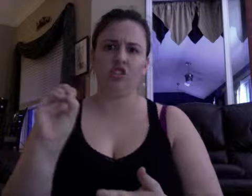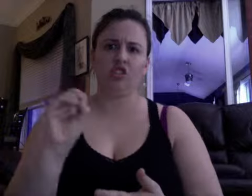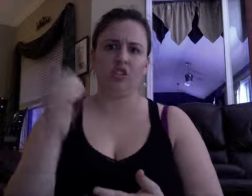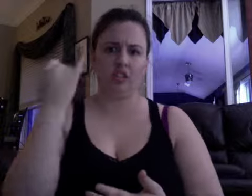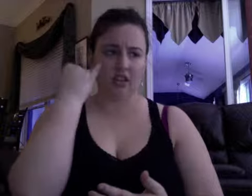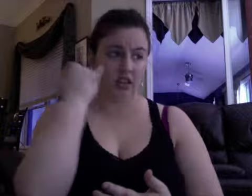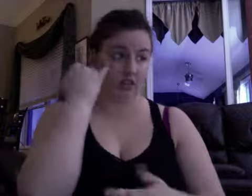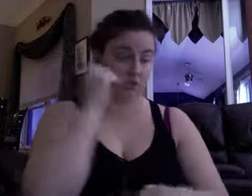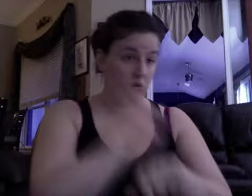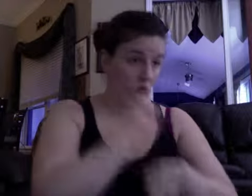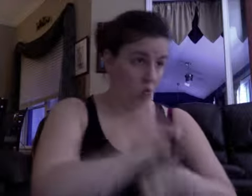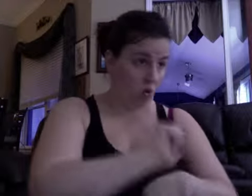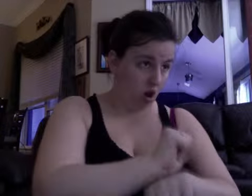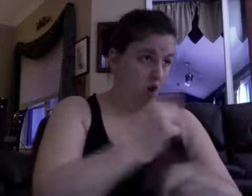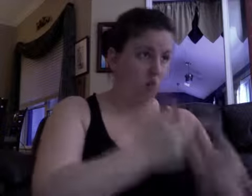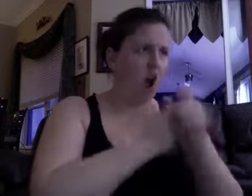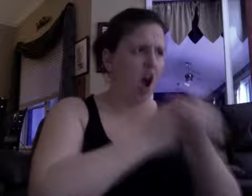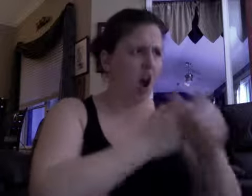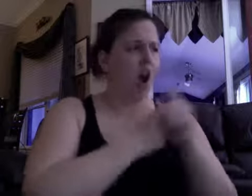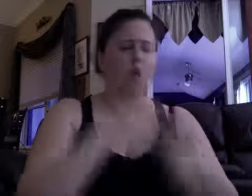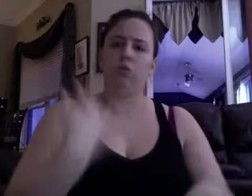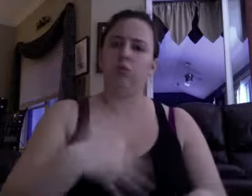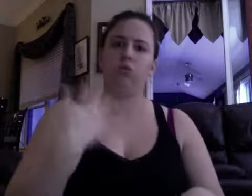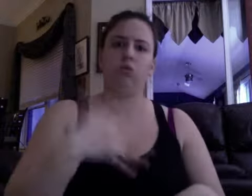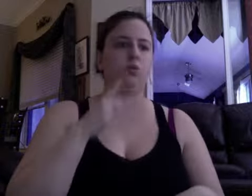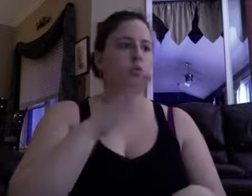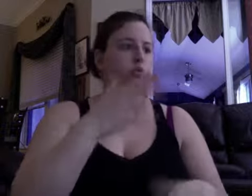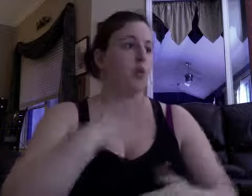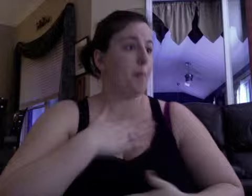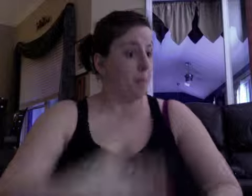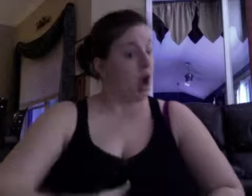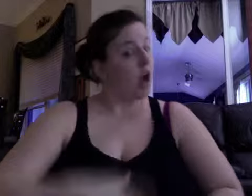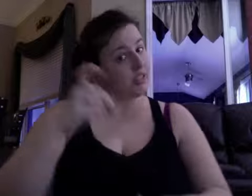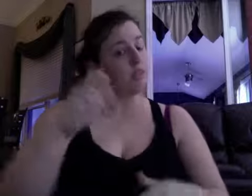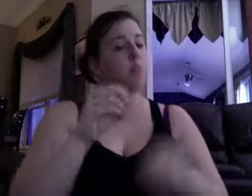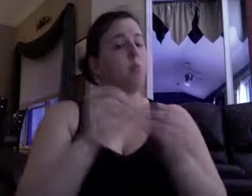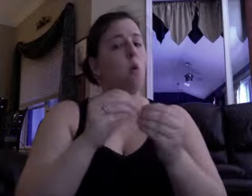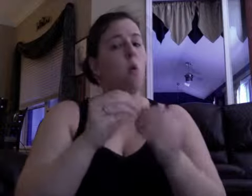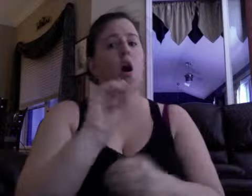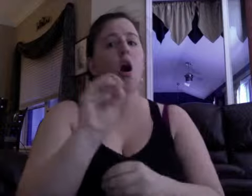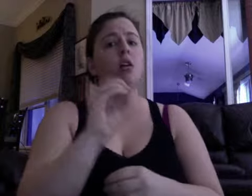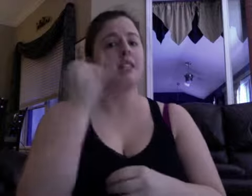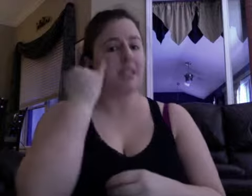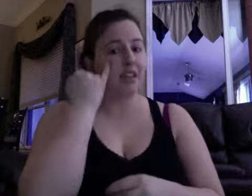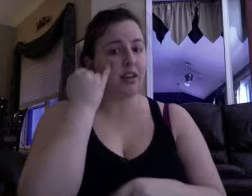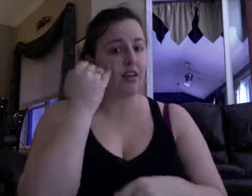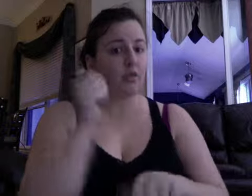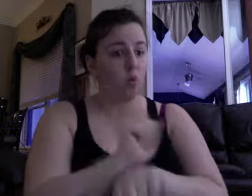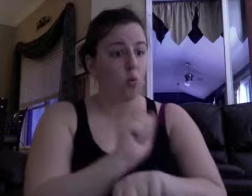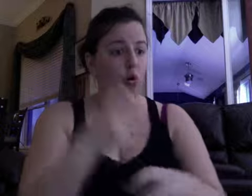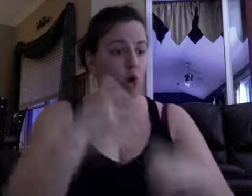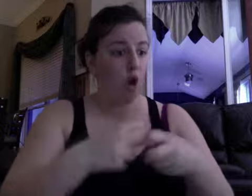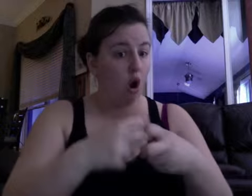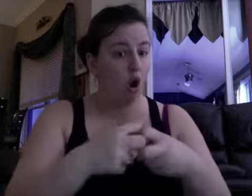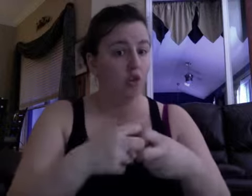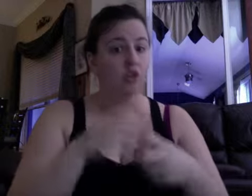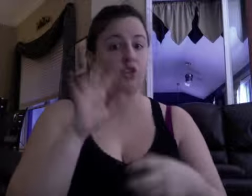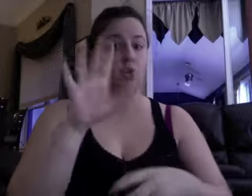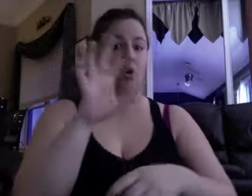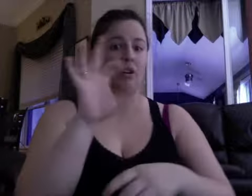more oxygen. So when your muscles are working harder, those cells in the muscles need more oxygen. When